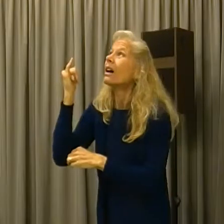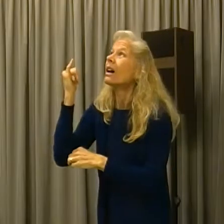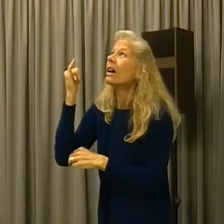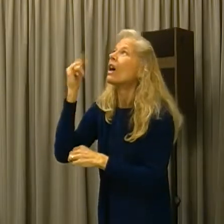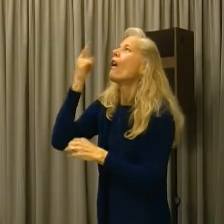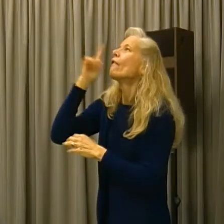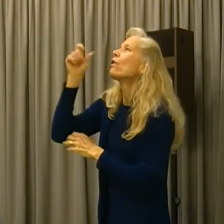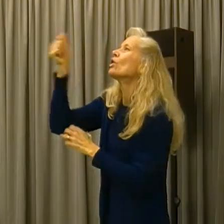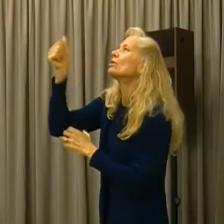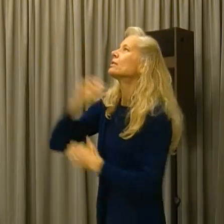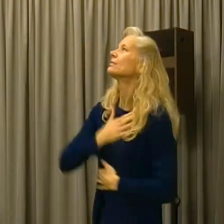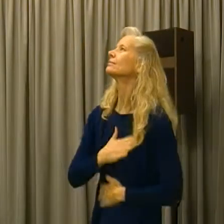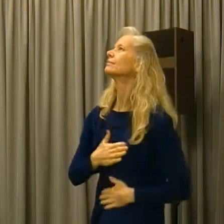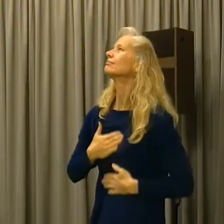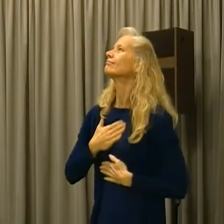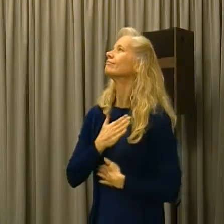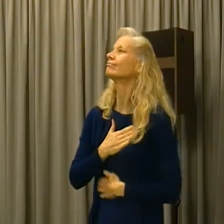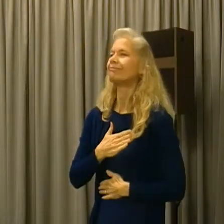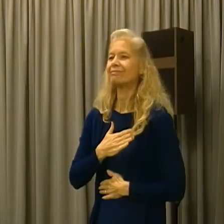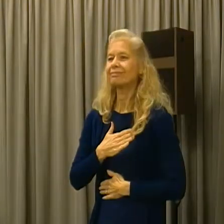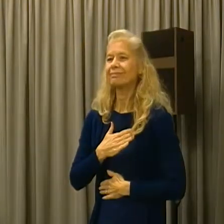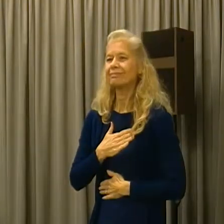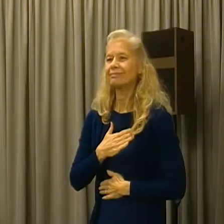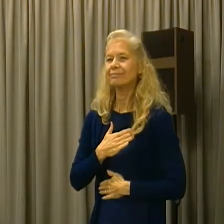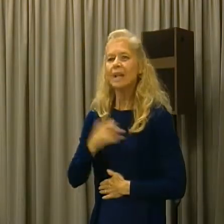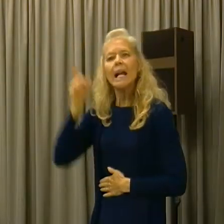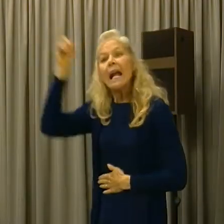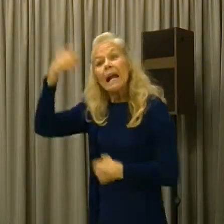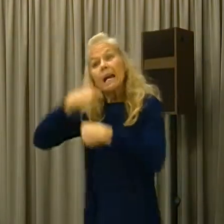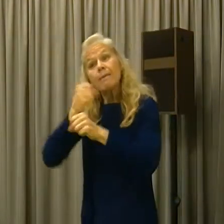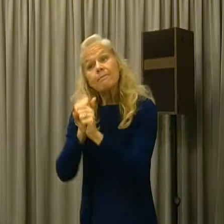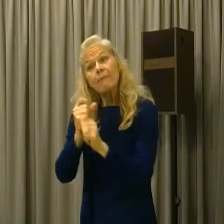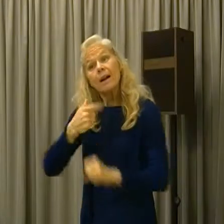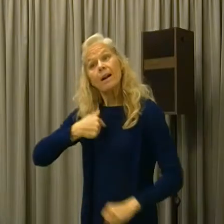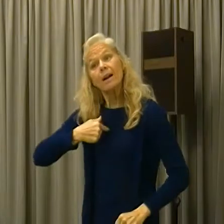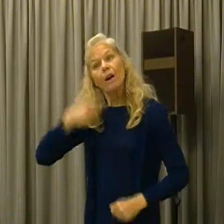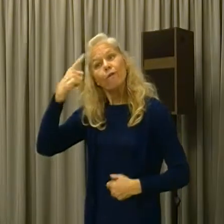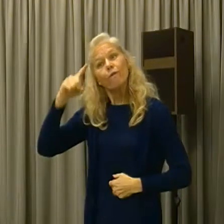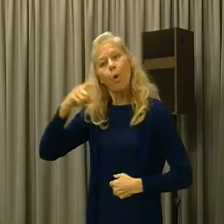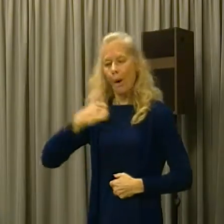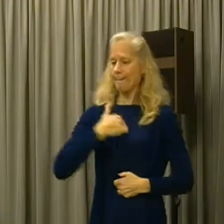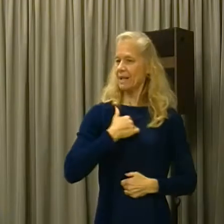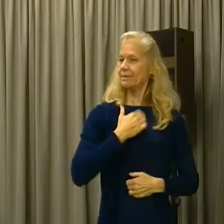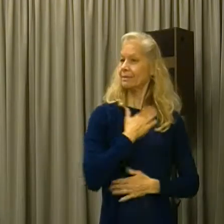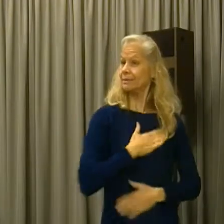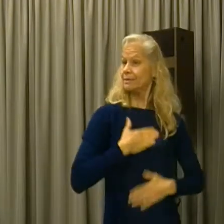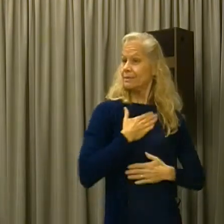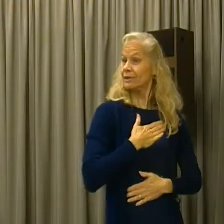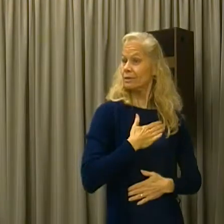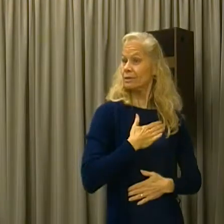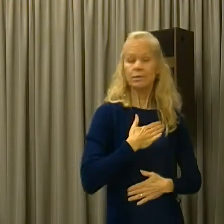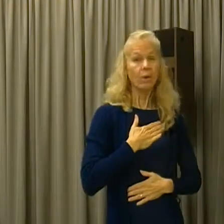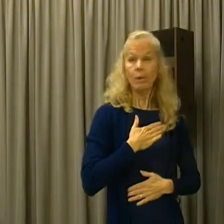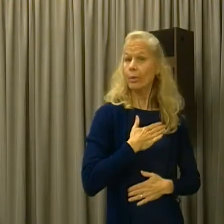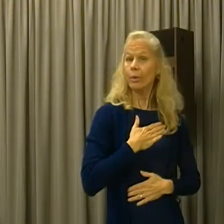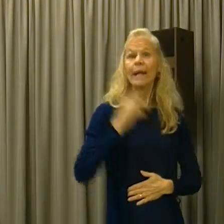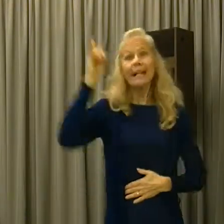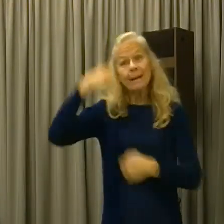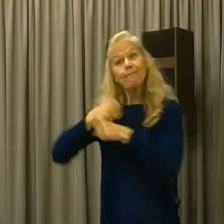my pleasure. I wasn't created to see how much pleasure I could have in life. I